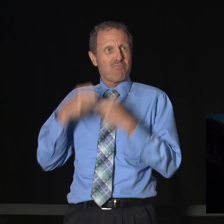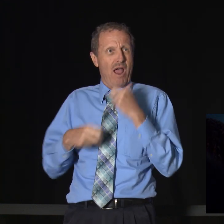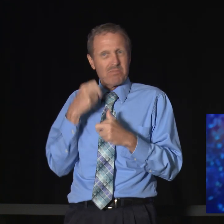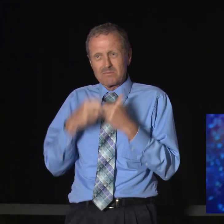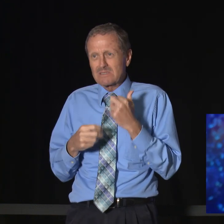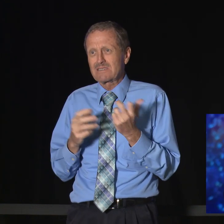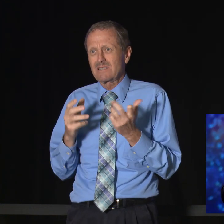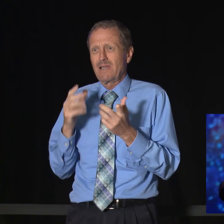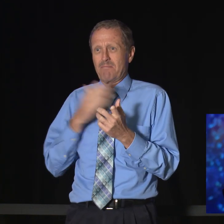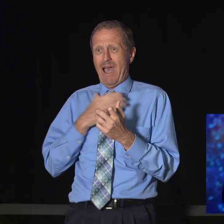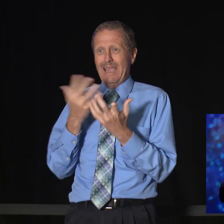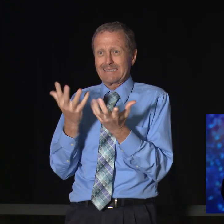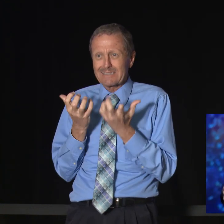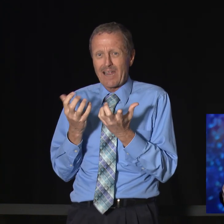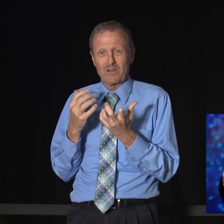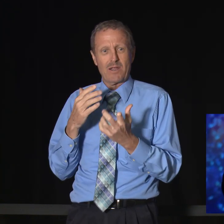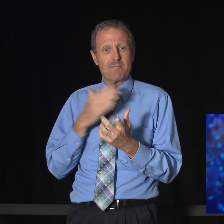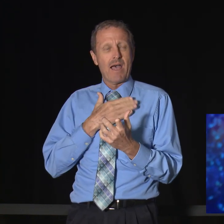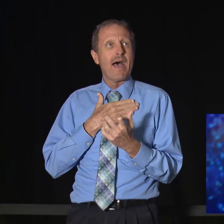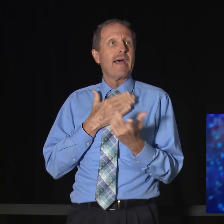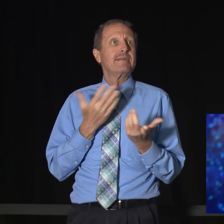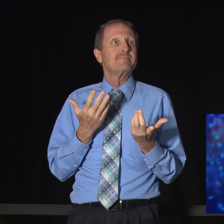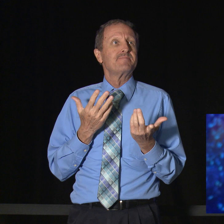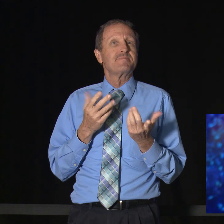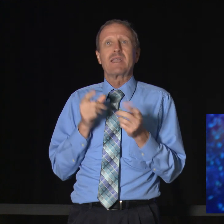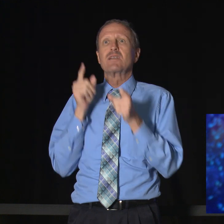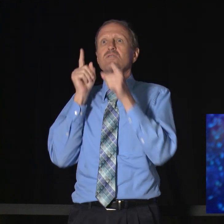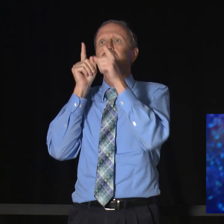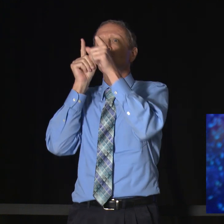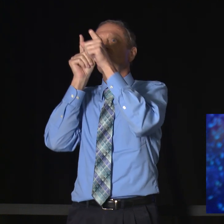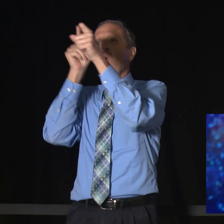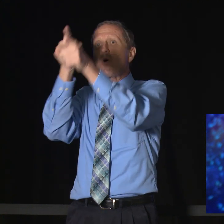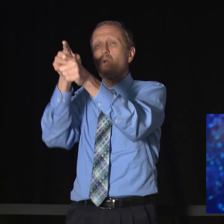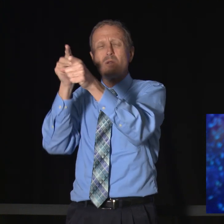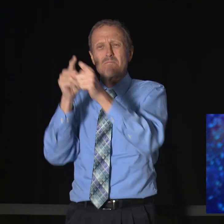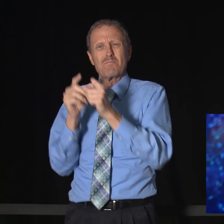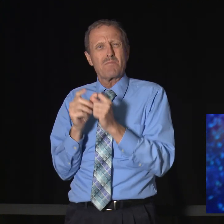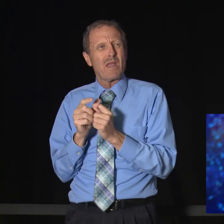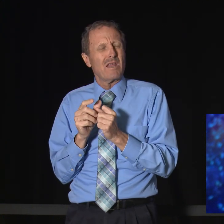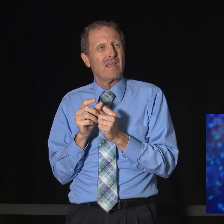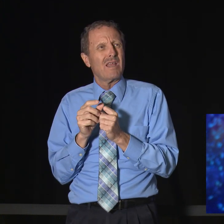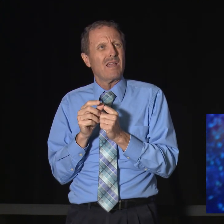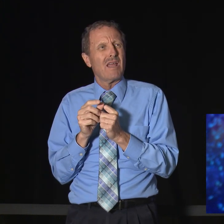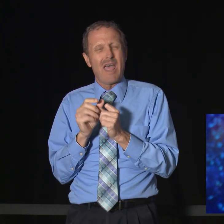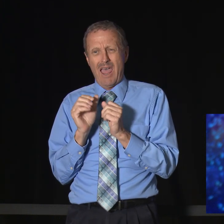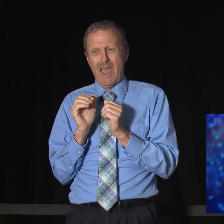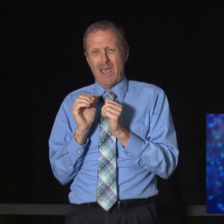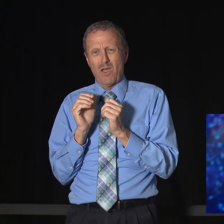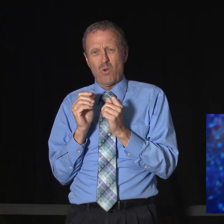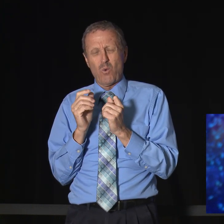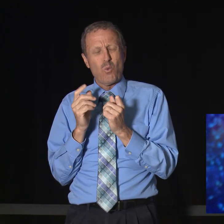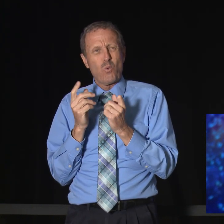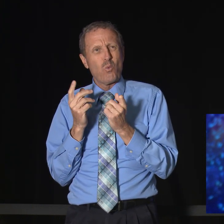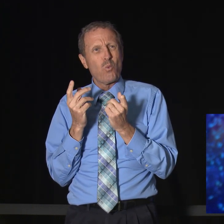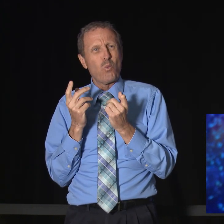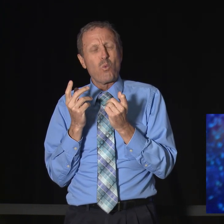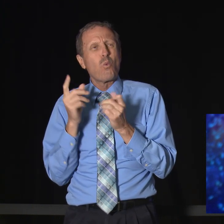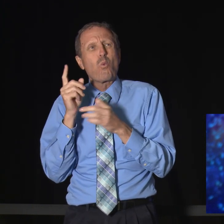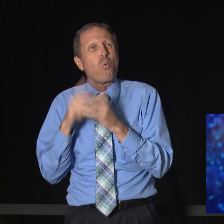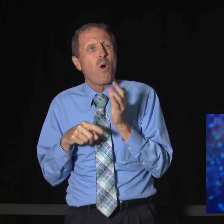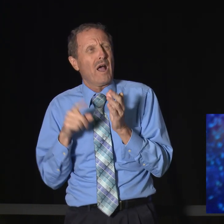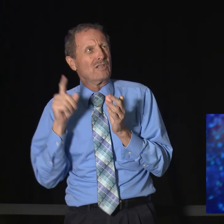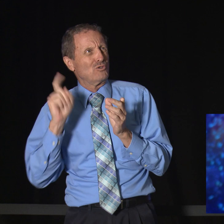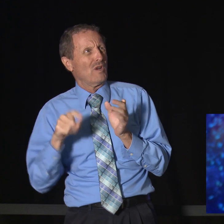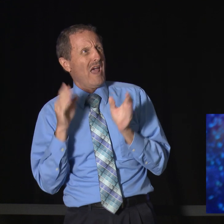my desires or even my destination, then what, pray tell, am I to focus